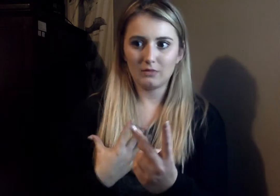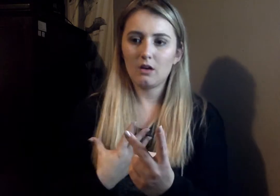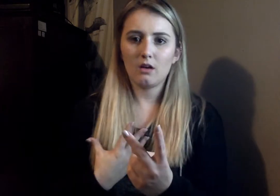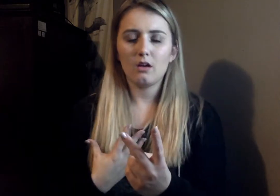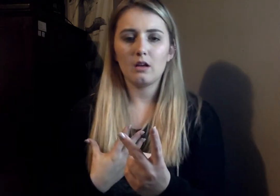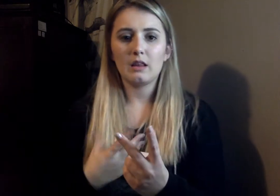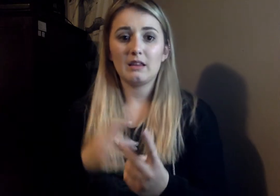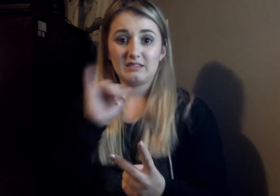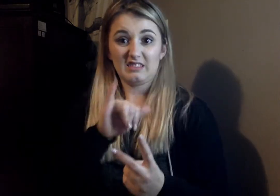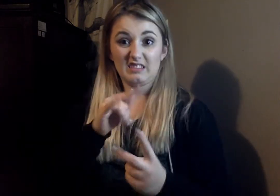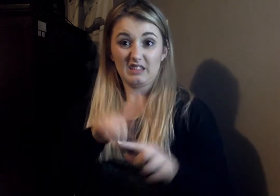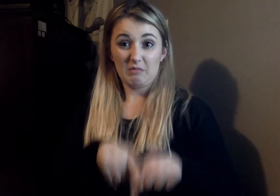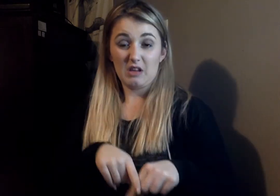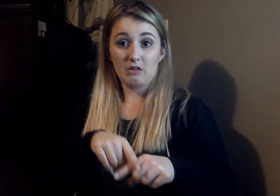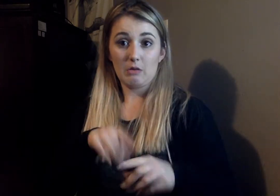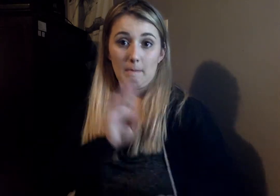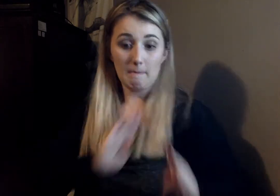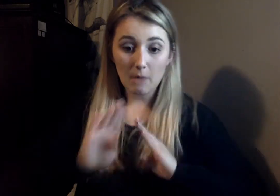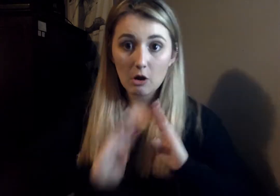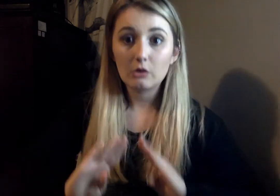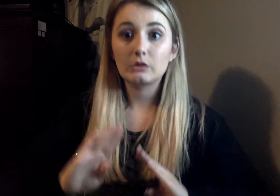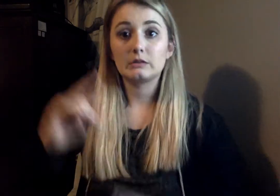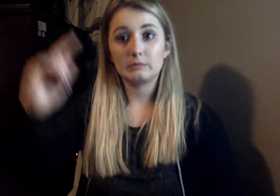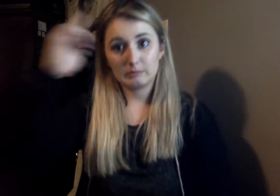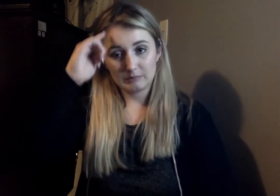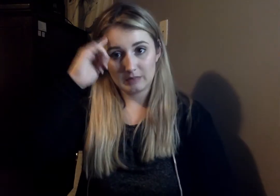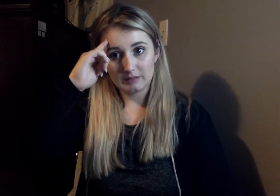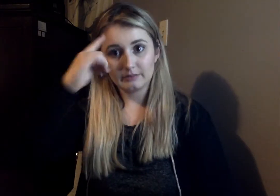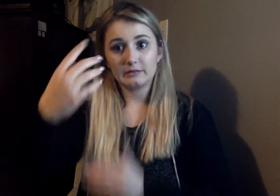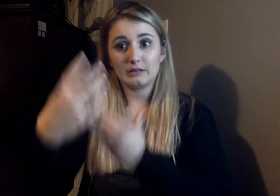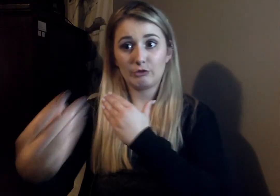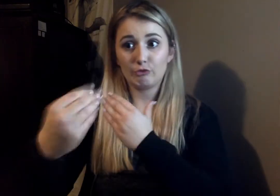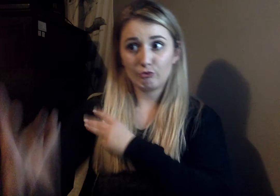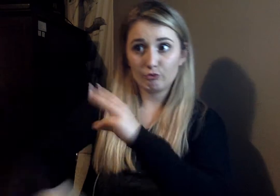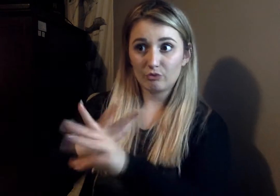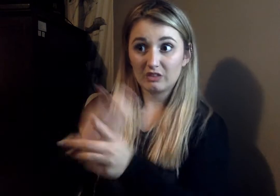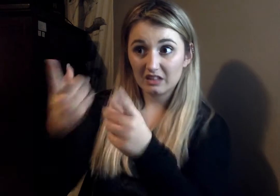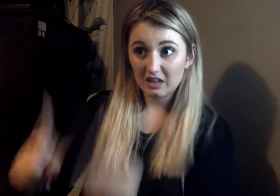biology and minds as it does on the external world.